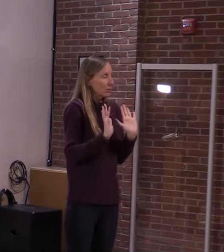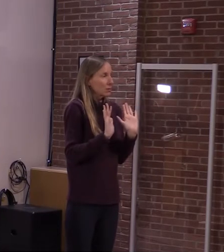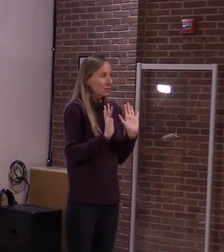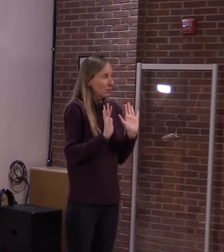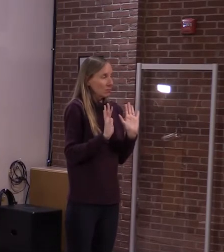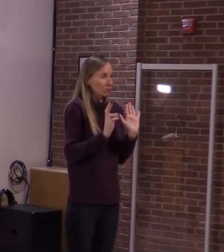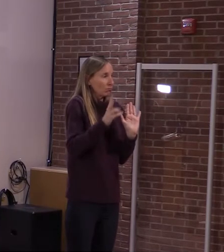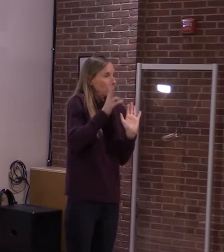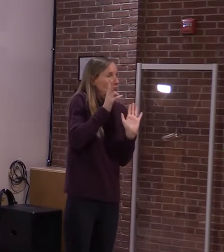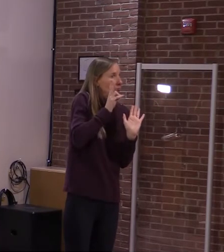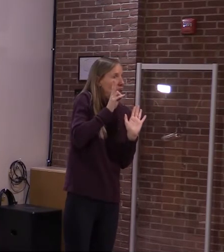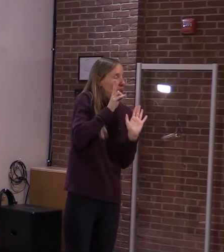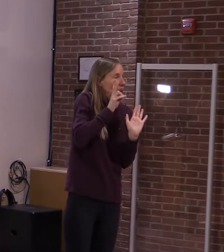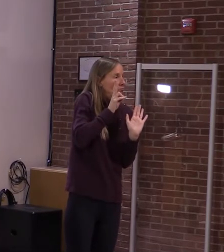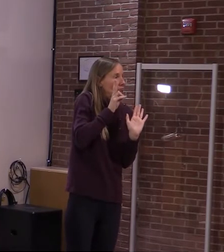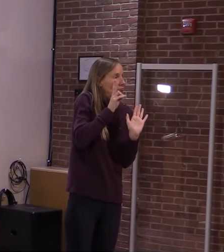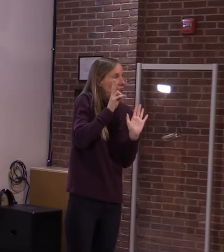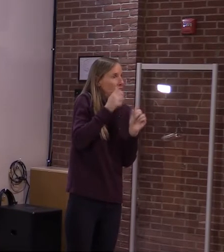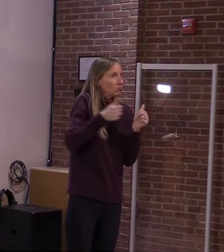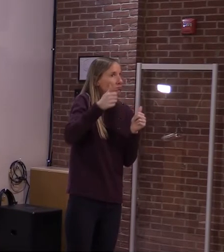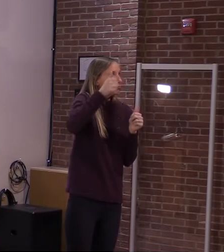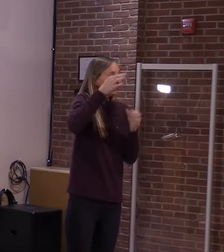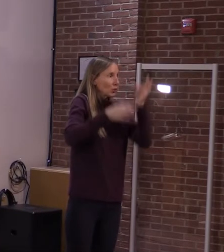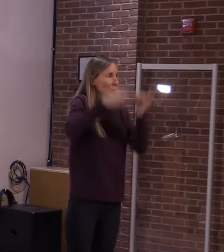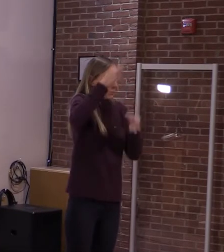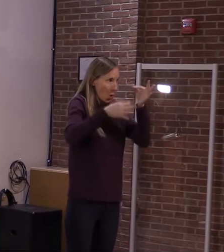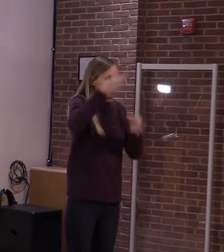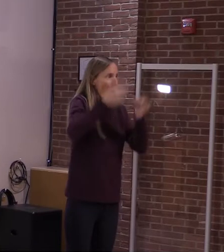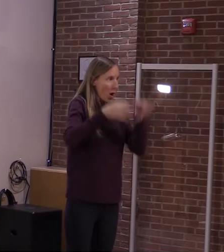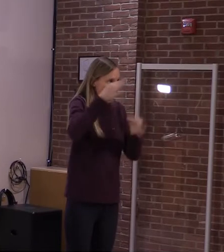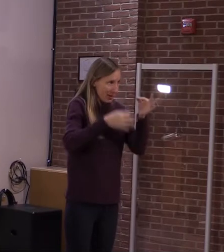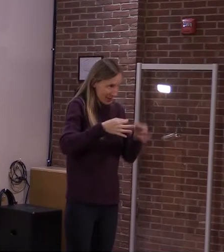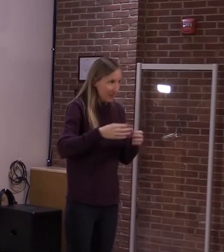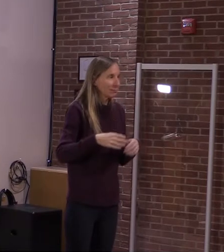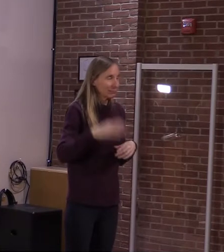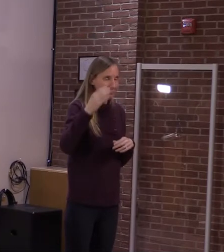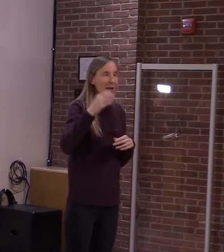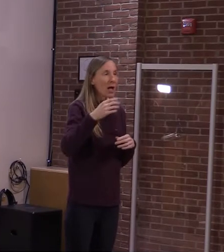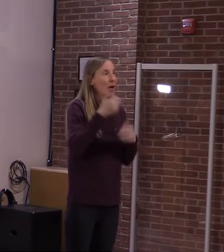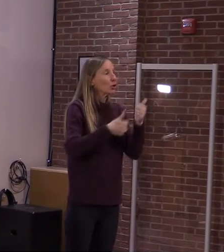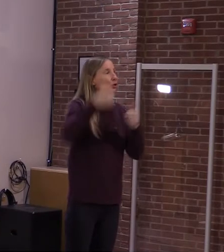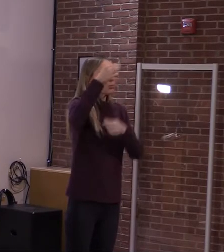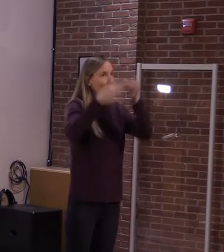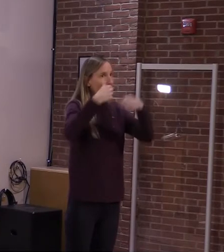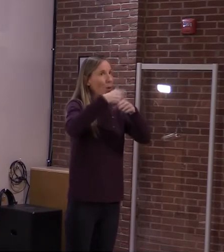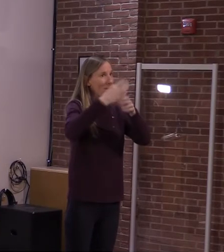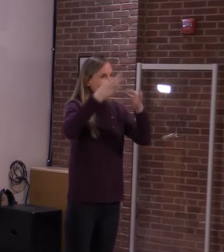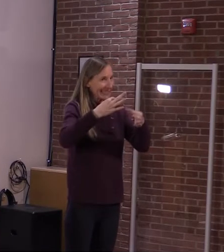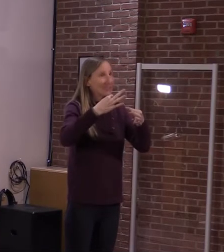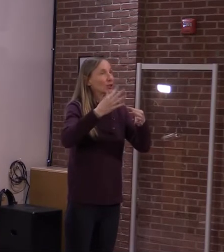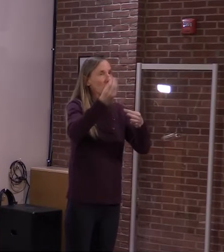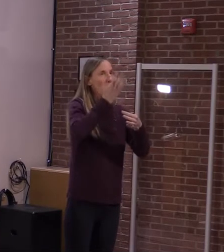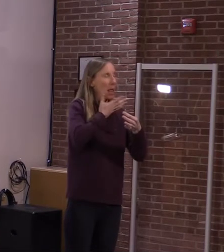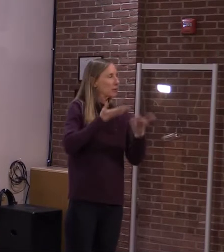and we'll have to be patient, wait and see how that is ultimately resolved. Okay, thank you.